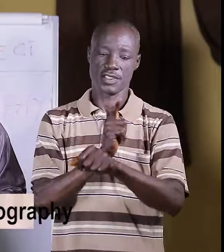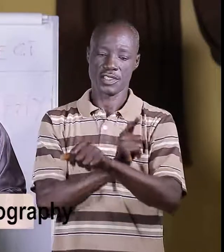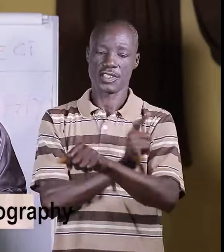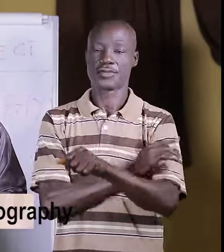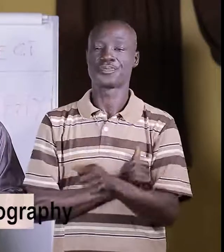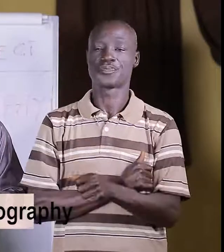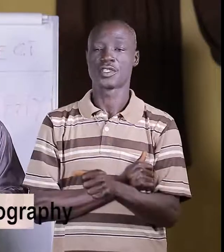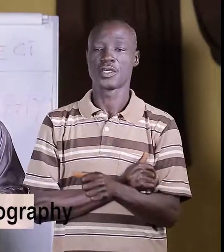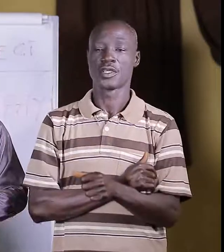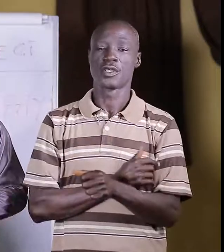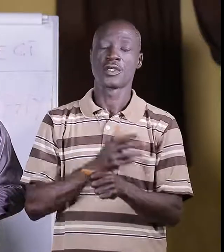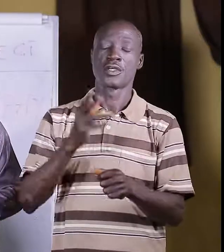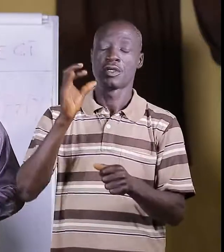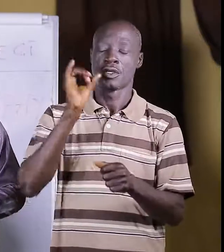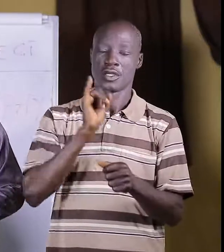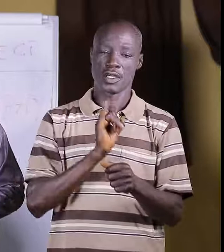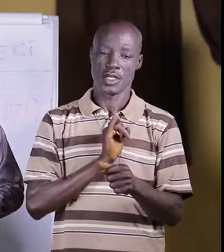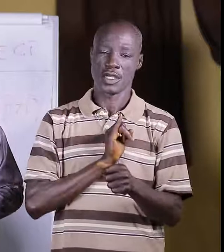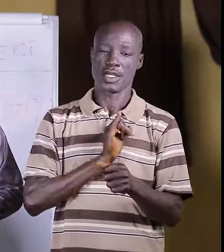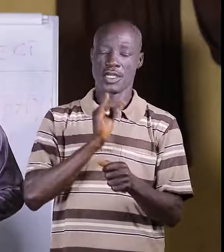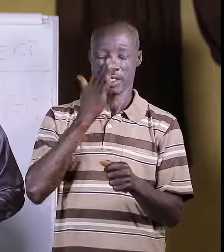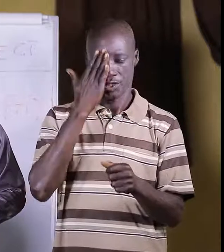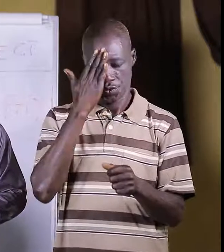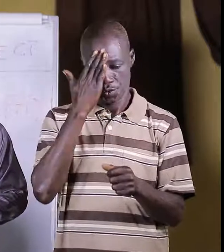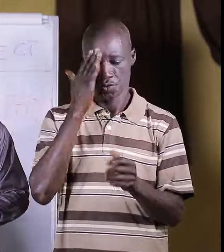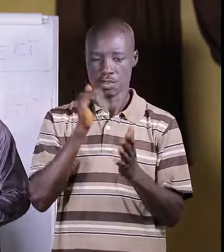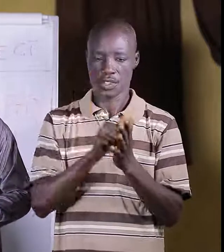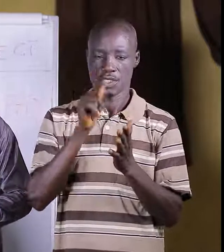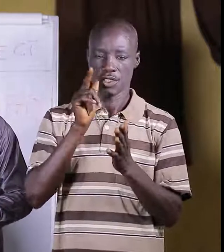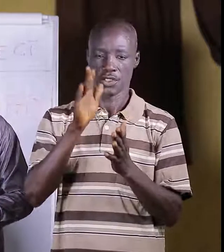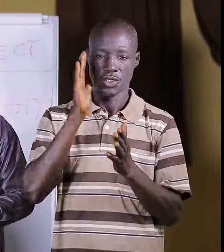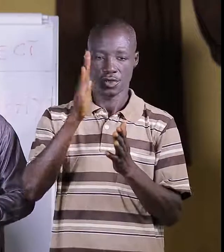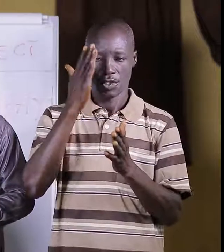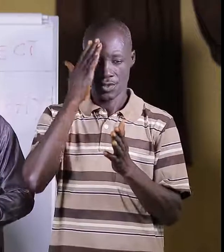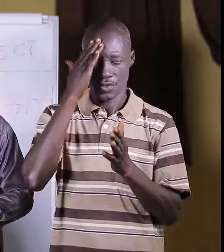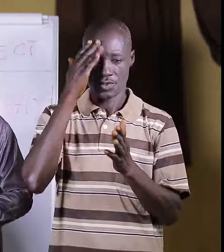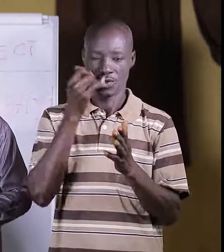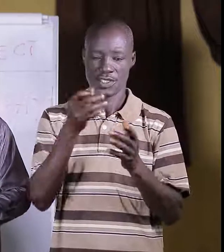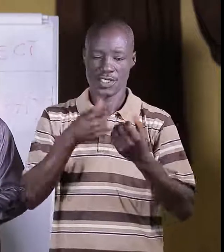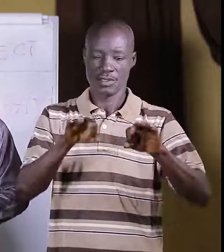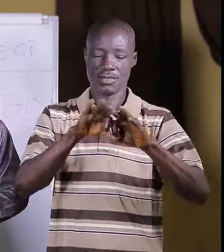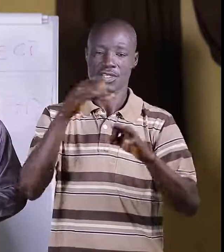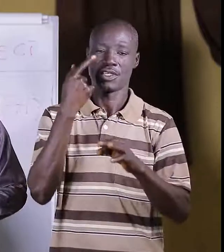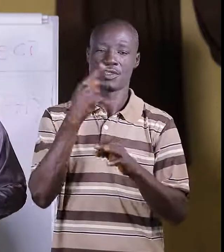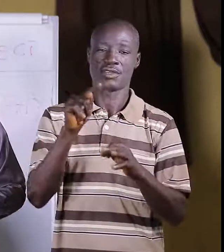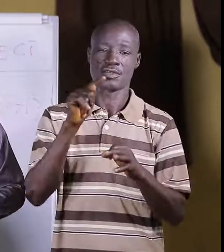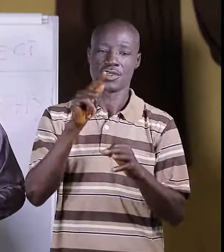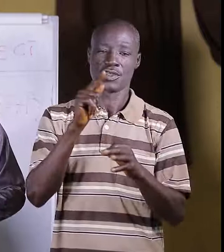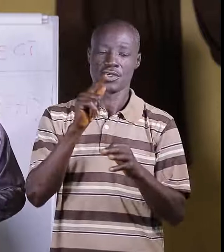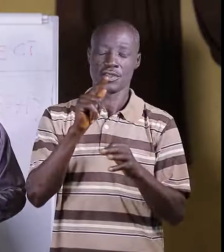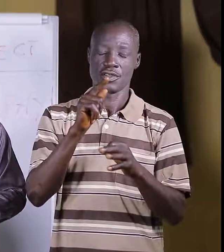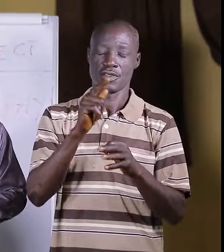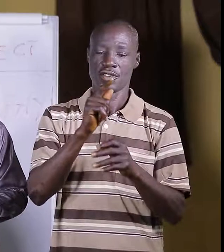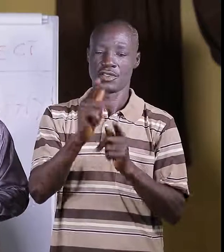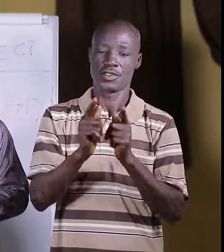introduction, at the end of this topic, we are going to disabuse the mind